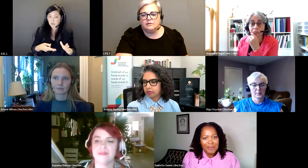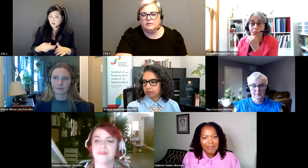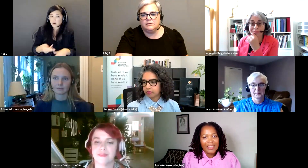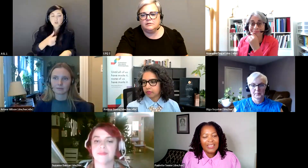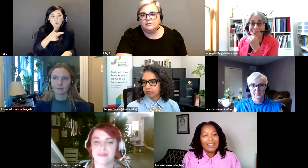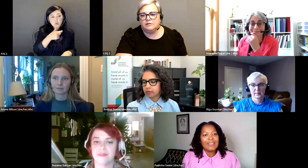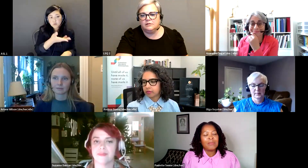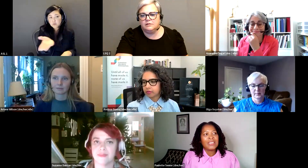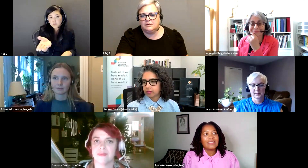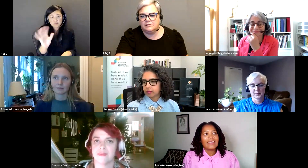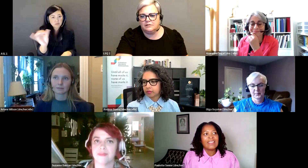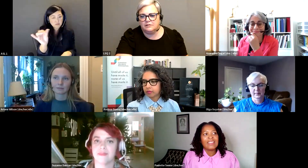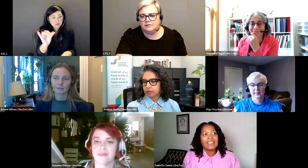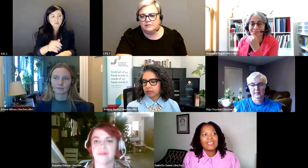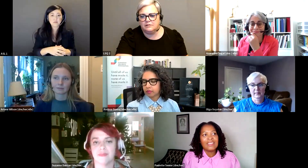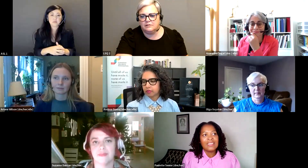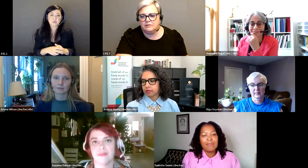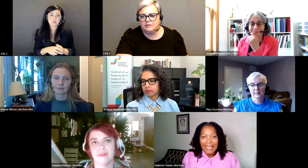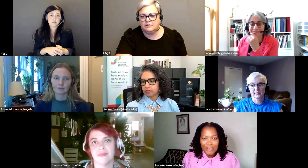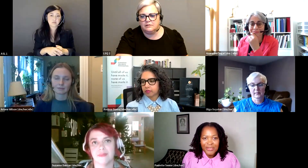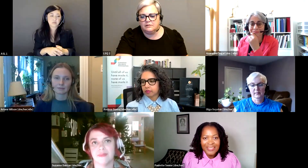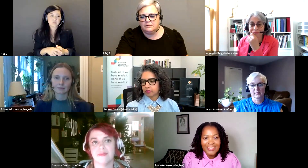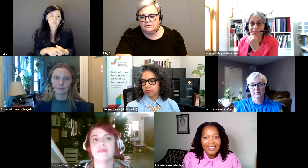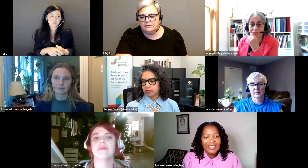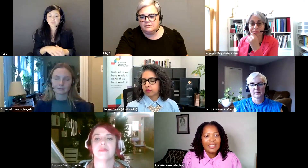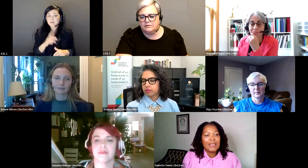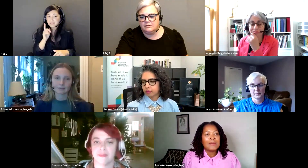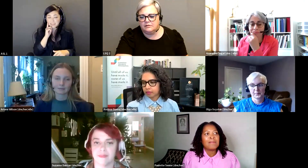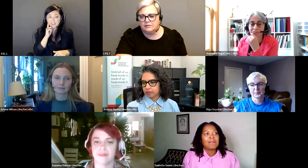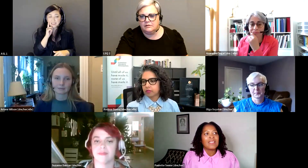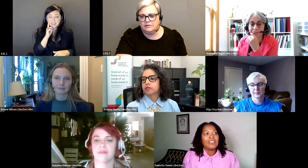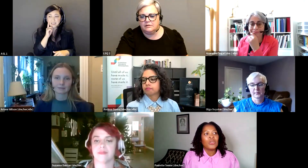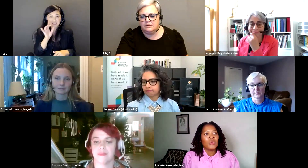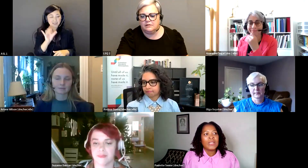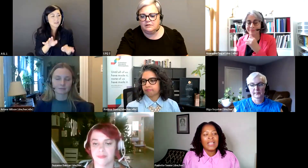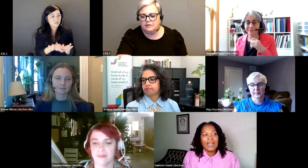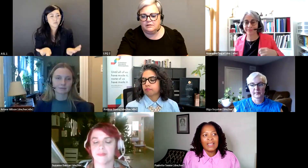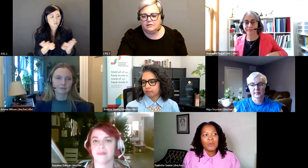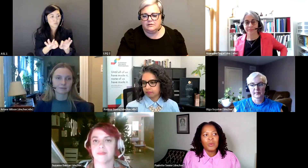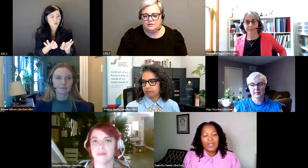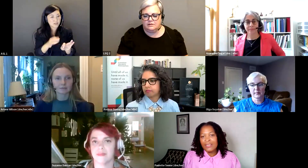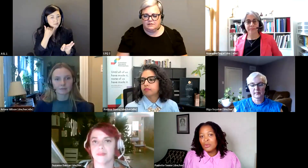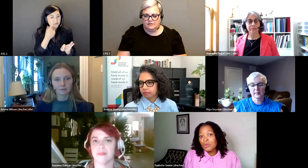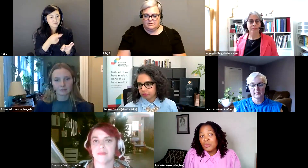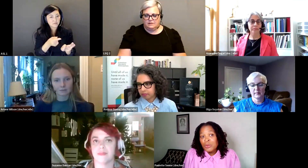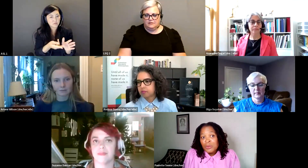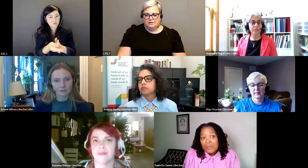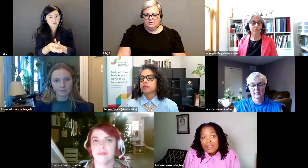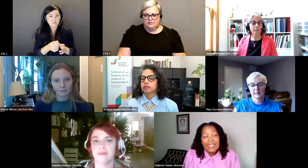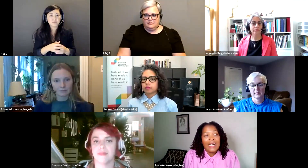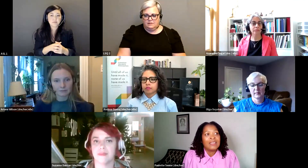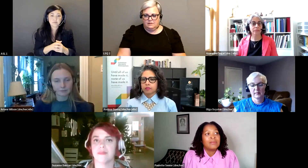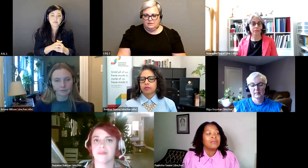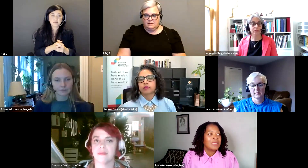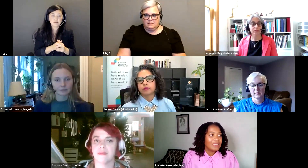are. Because I think it matters. You know, when I walk into a